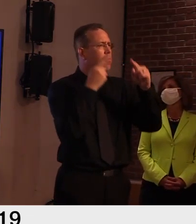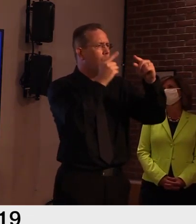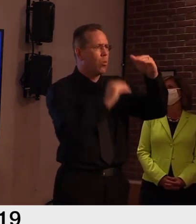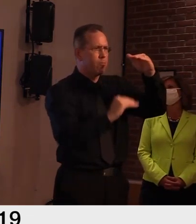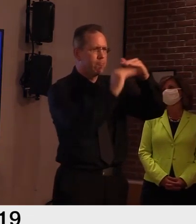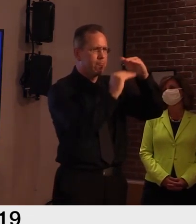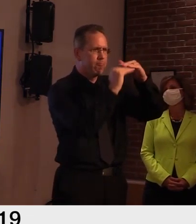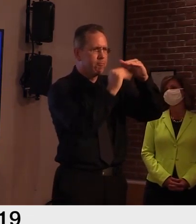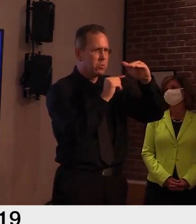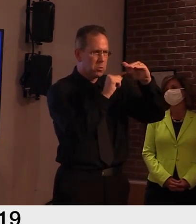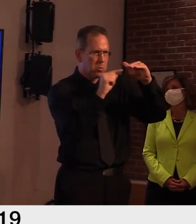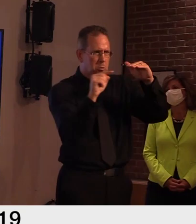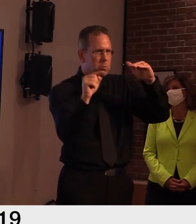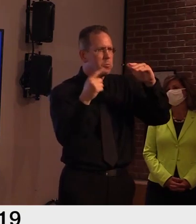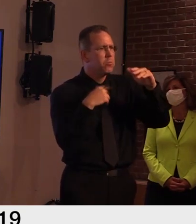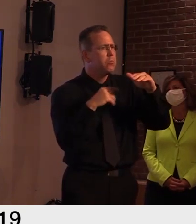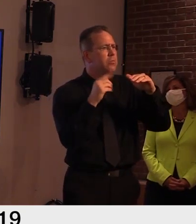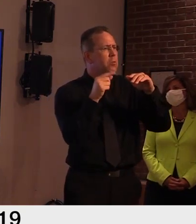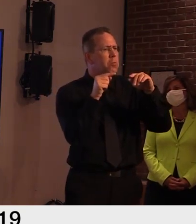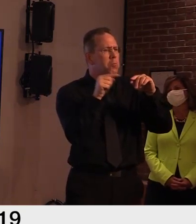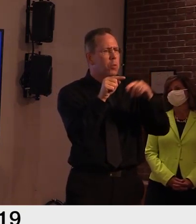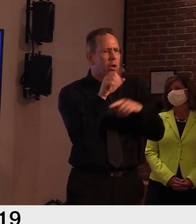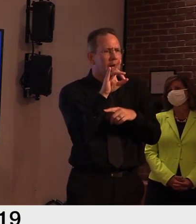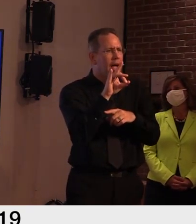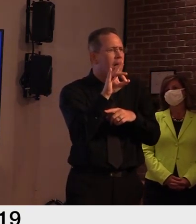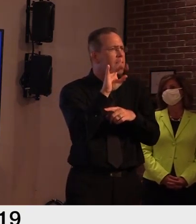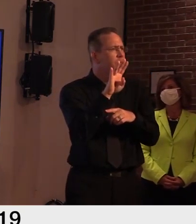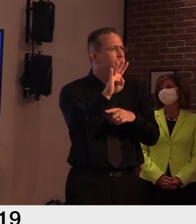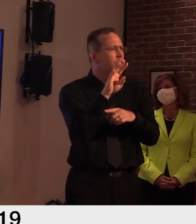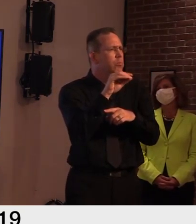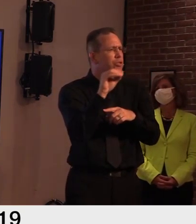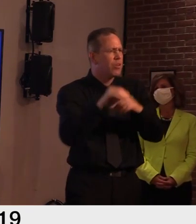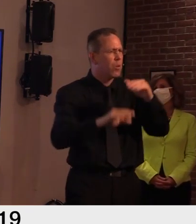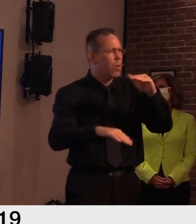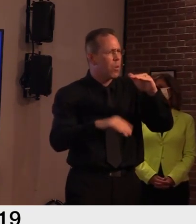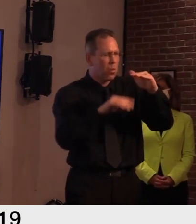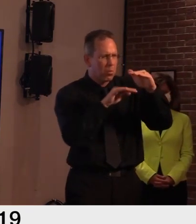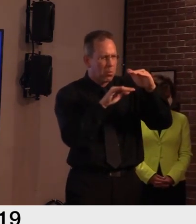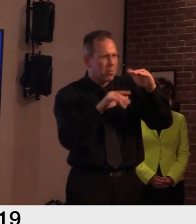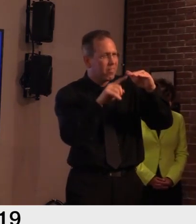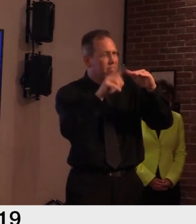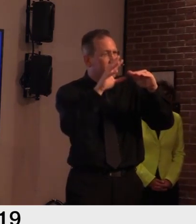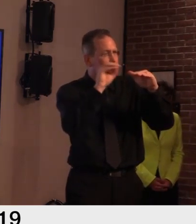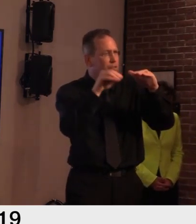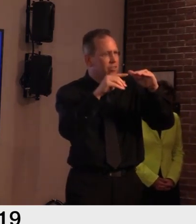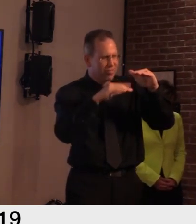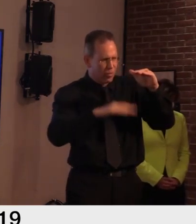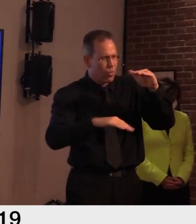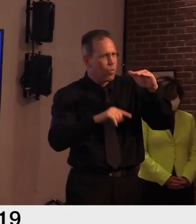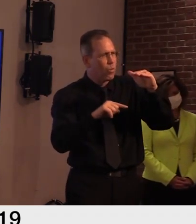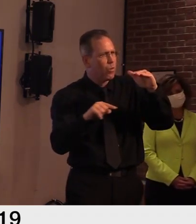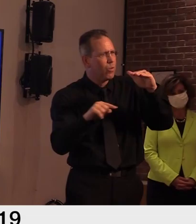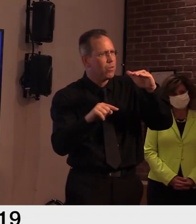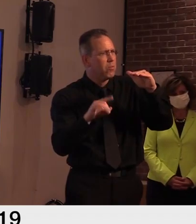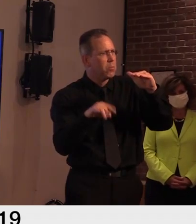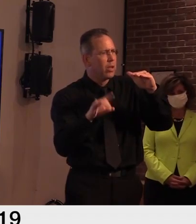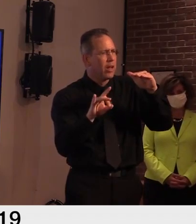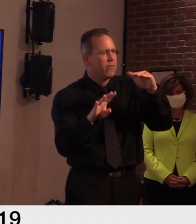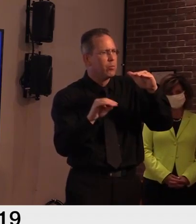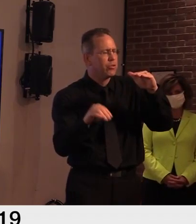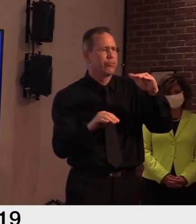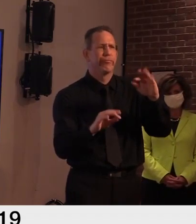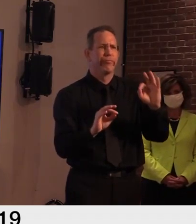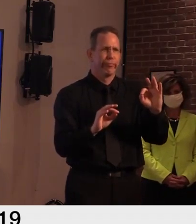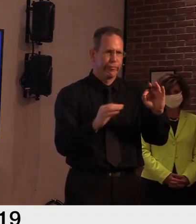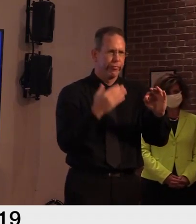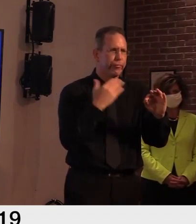COVID-like symptoms to our emergency rooms and urgent care facilities. This continues to hold steady, bouncing between